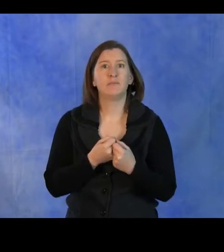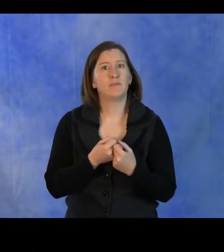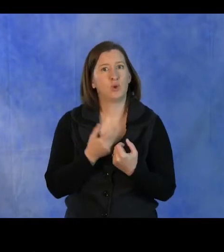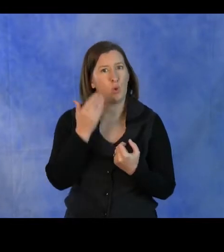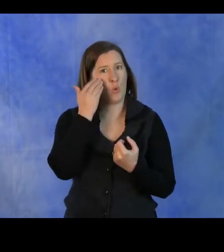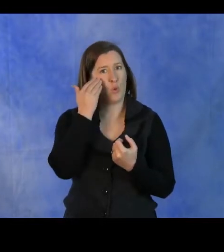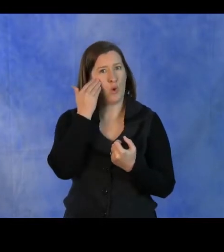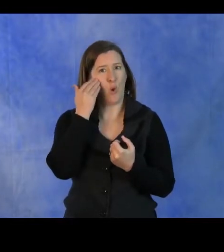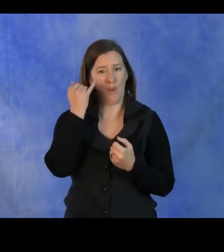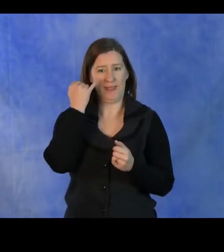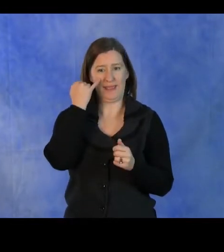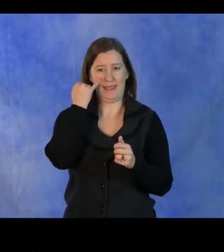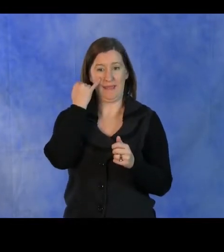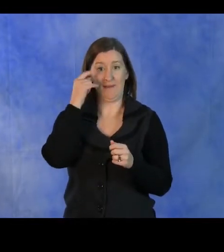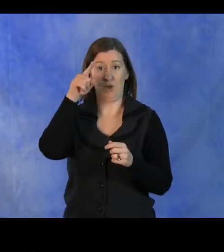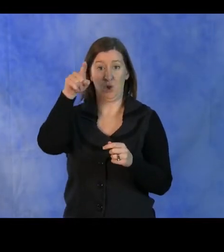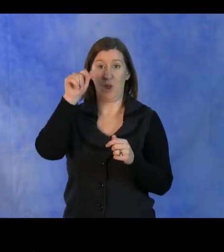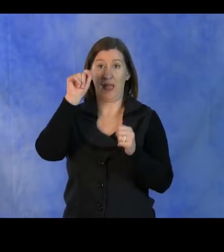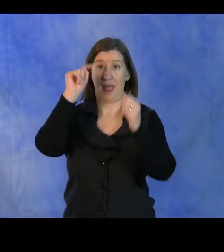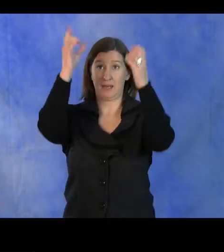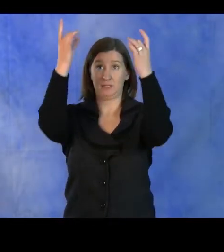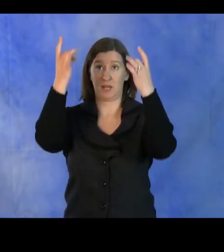Also, when you're driving,